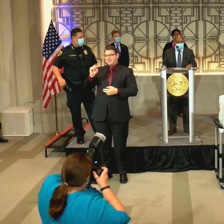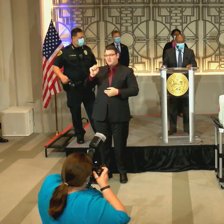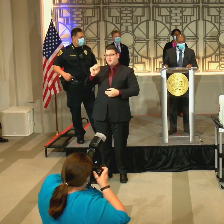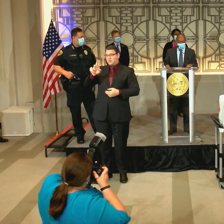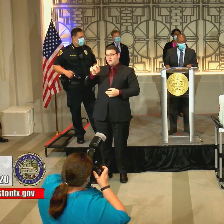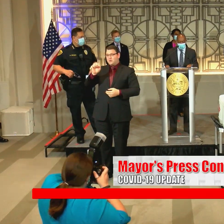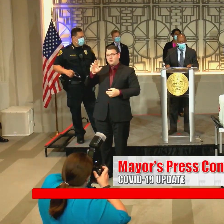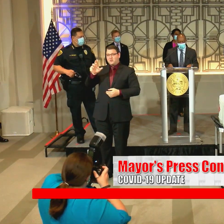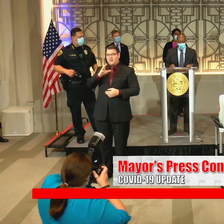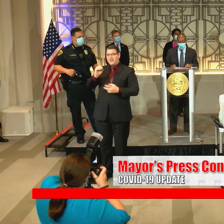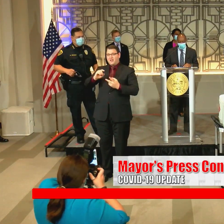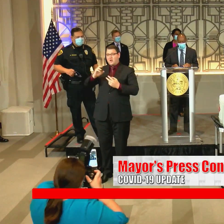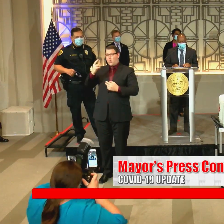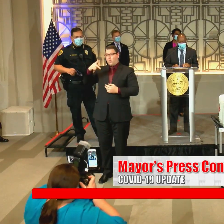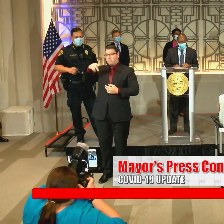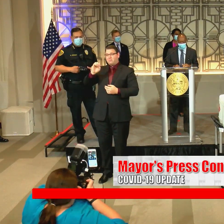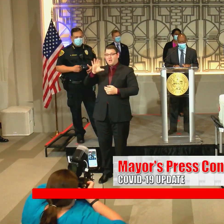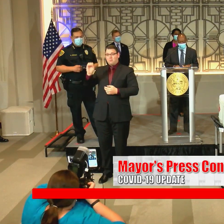through Flowtech